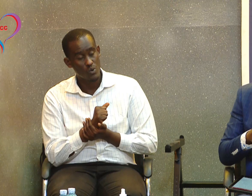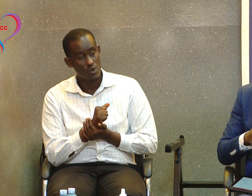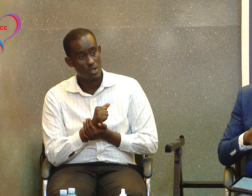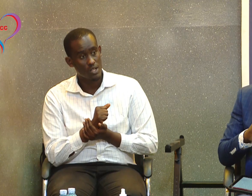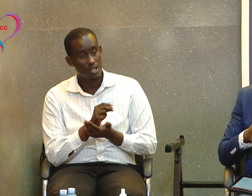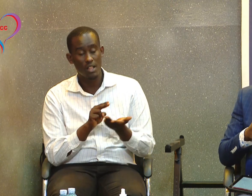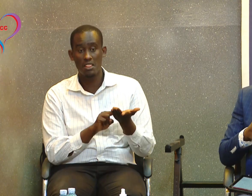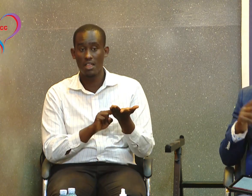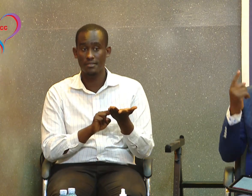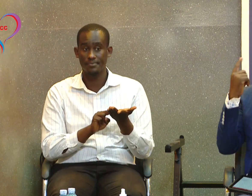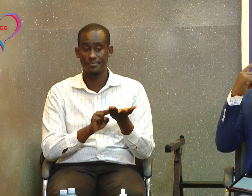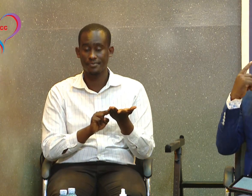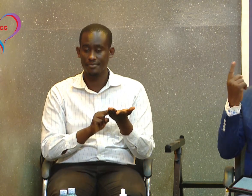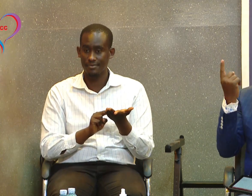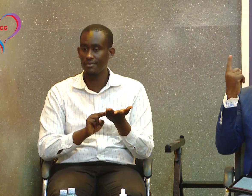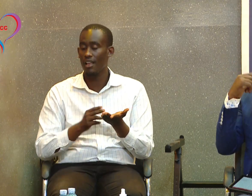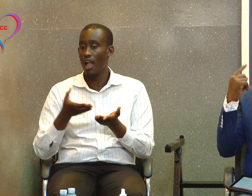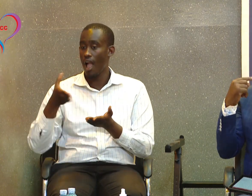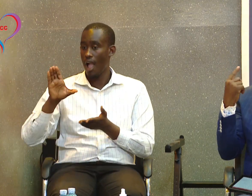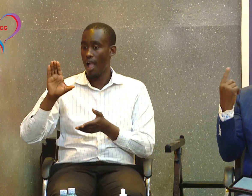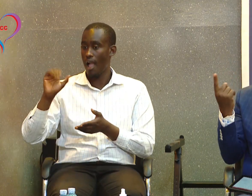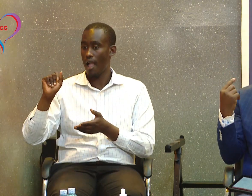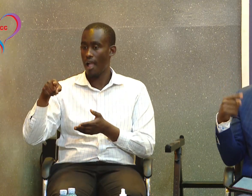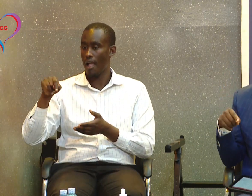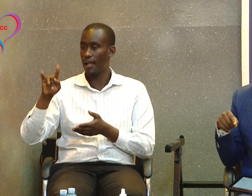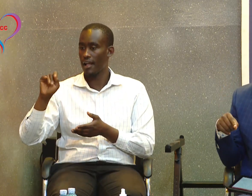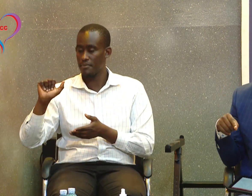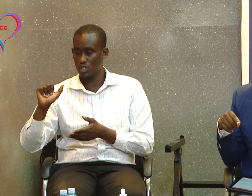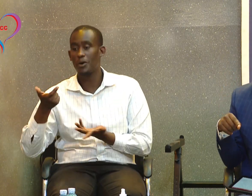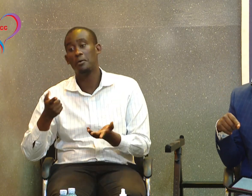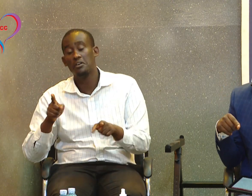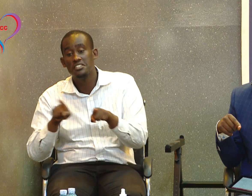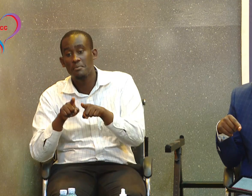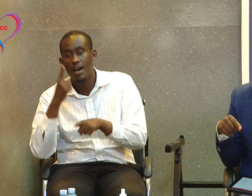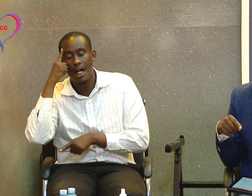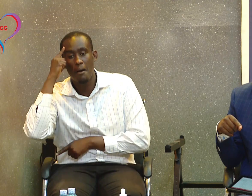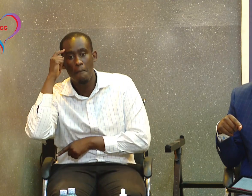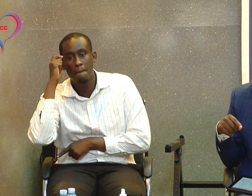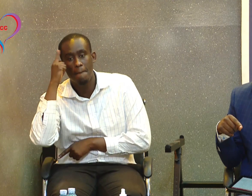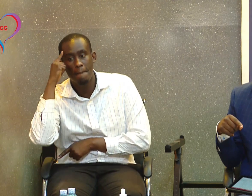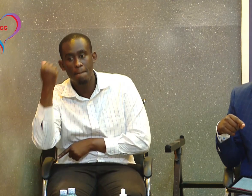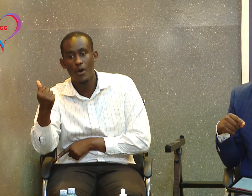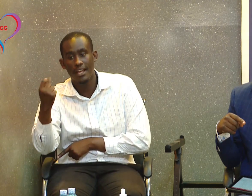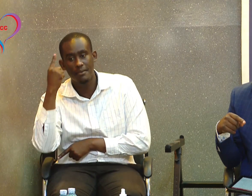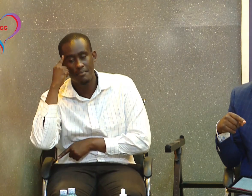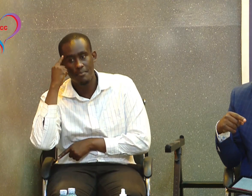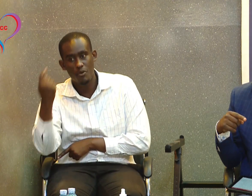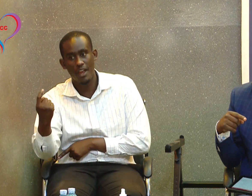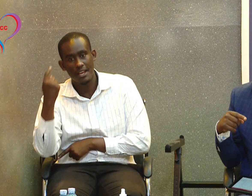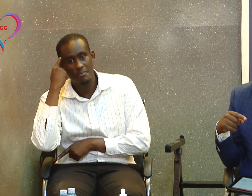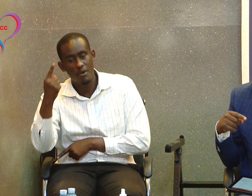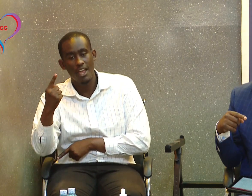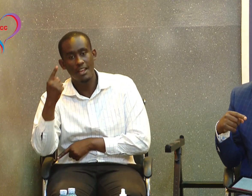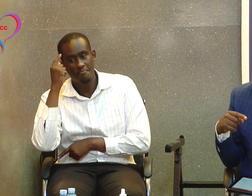the word capital in Greek which means brain. So we say you don't have capital, you don't have a brain. Oba tusobola okukola solo Greek ngaluga mantino